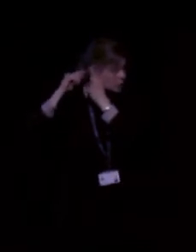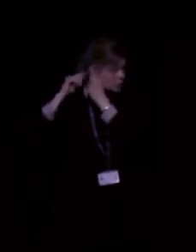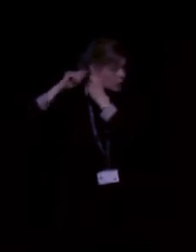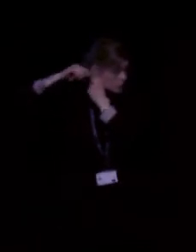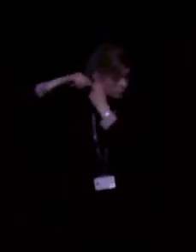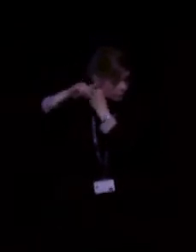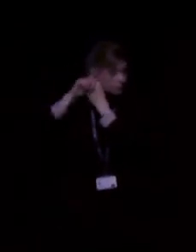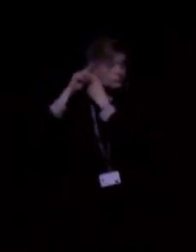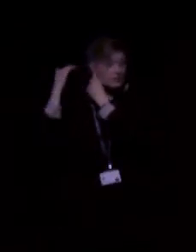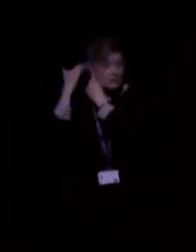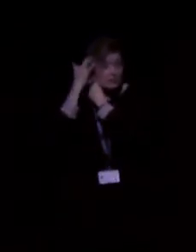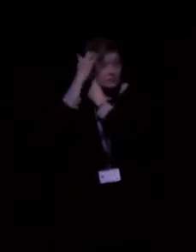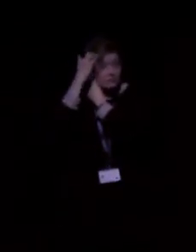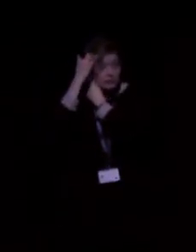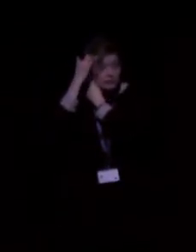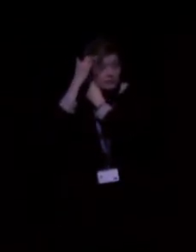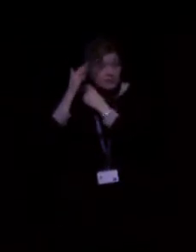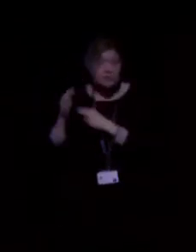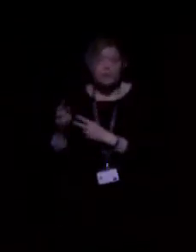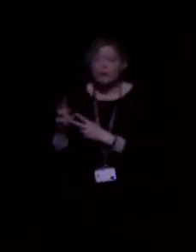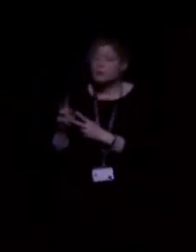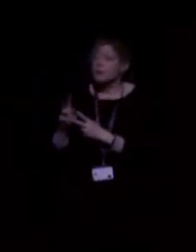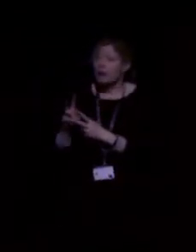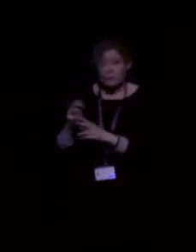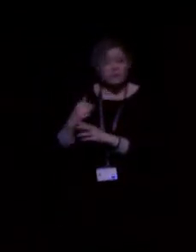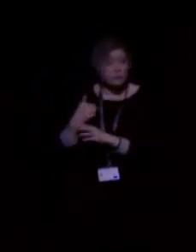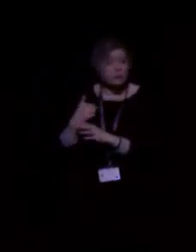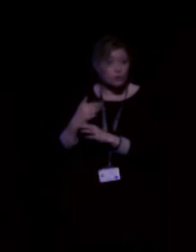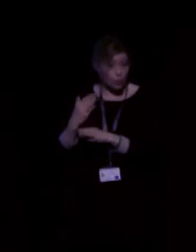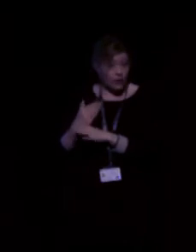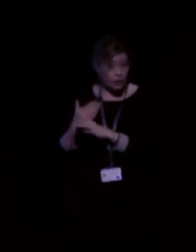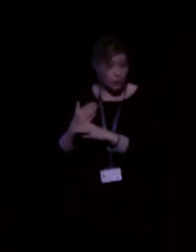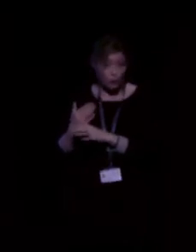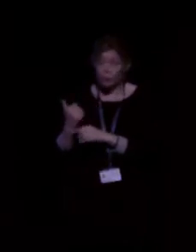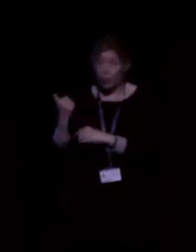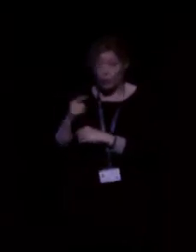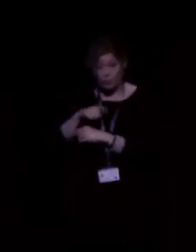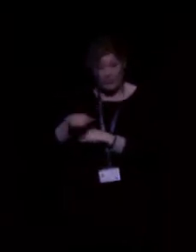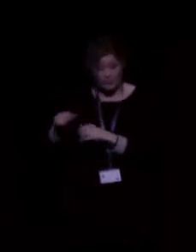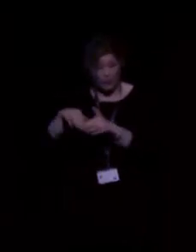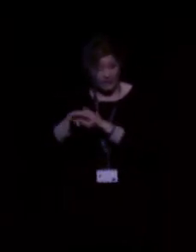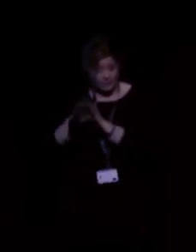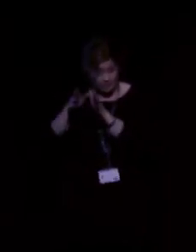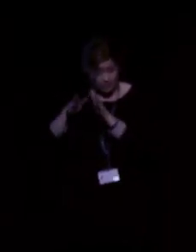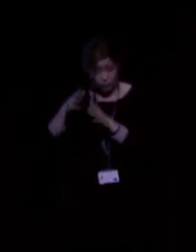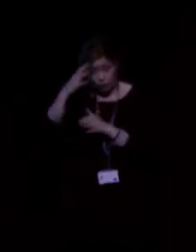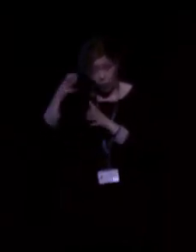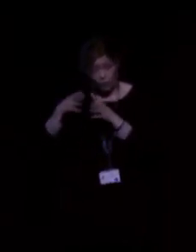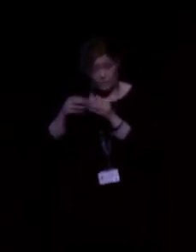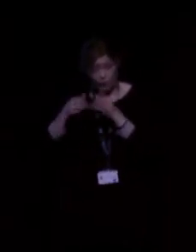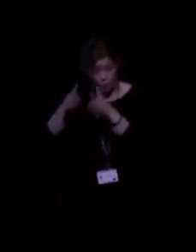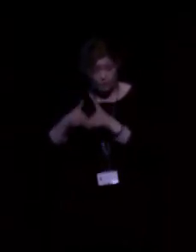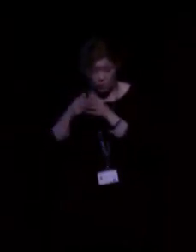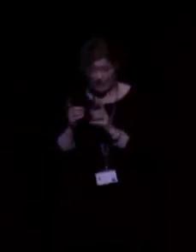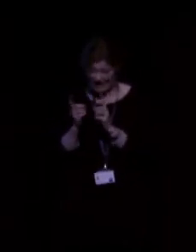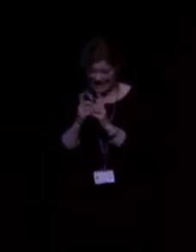ear. Or what I carry out at the Royal Surrey is a stapedectomy. And in patients who have an extreme